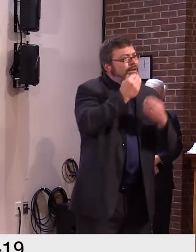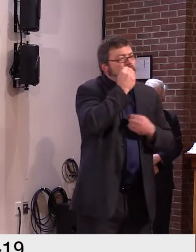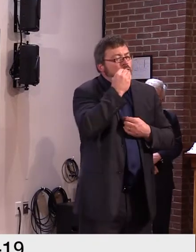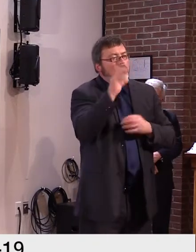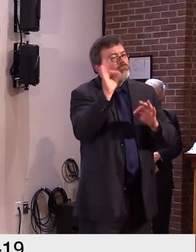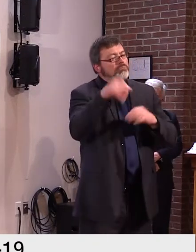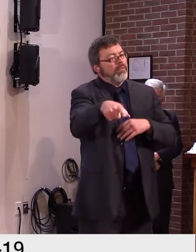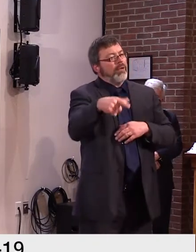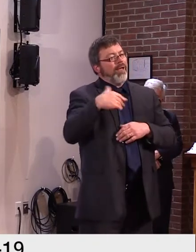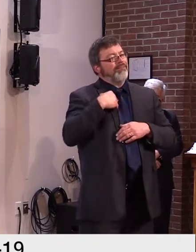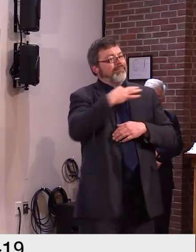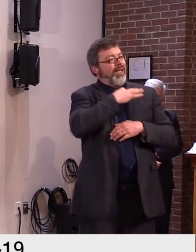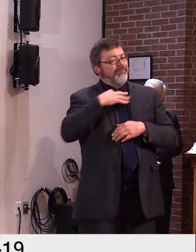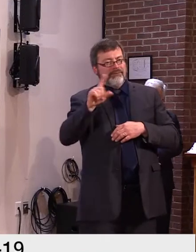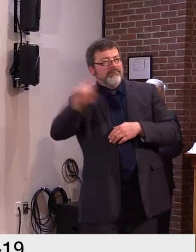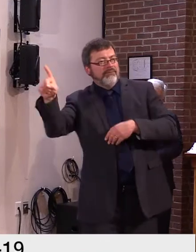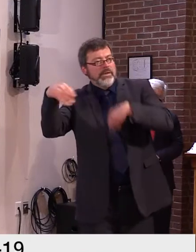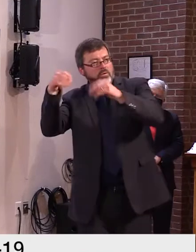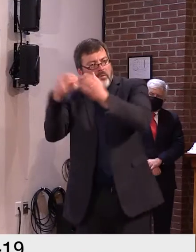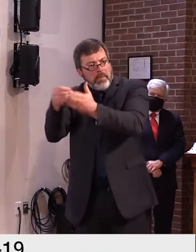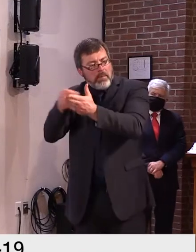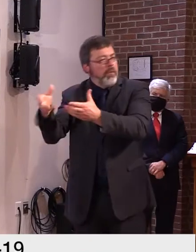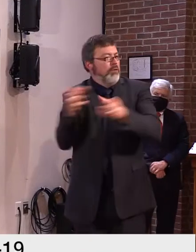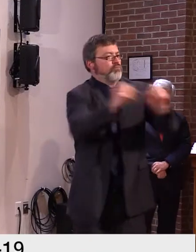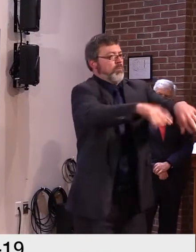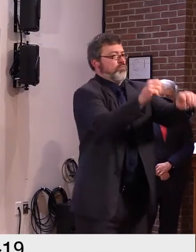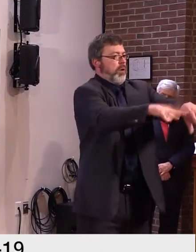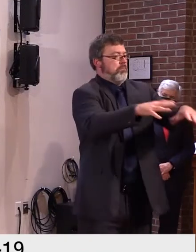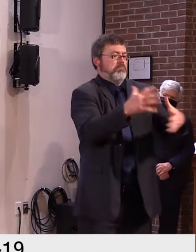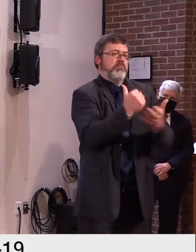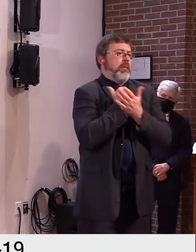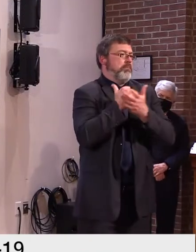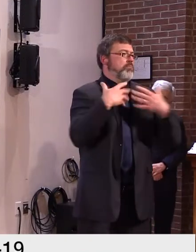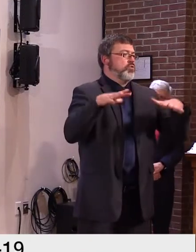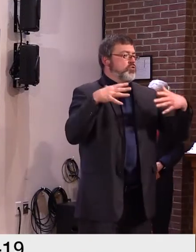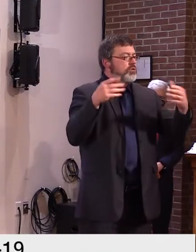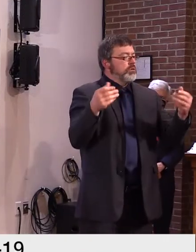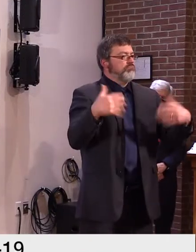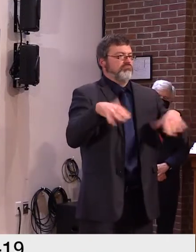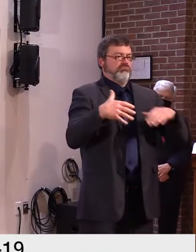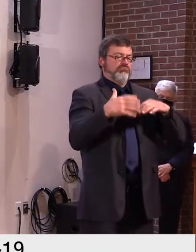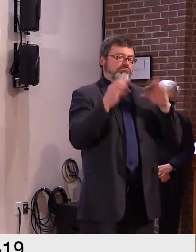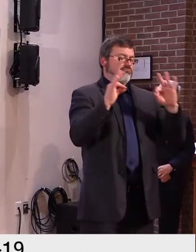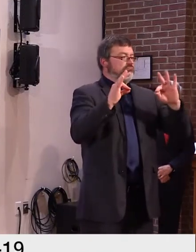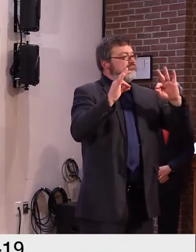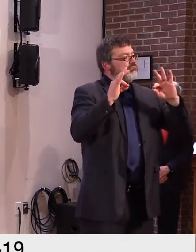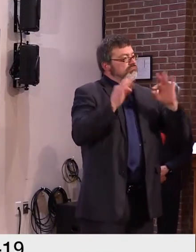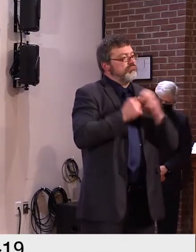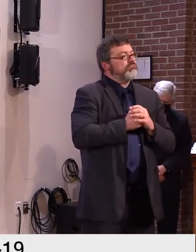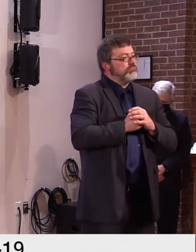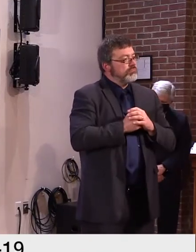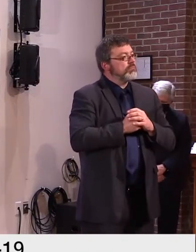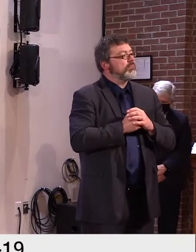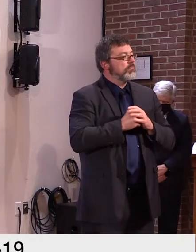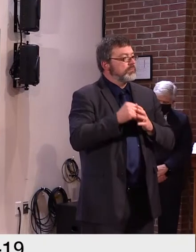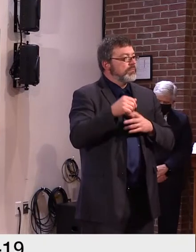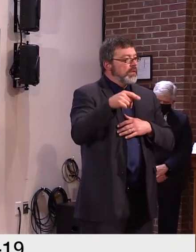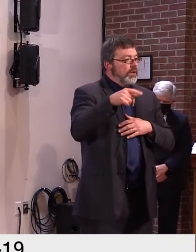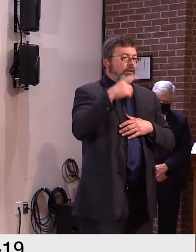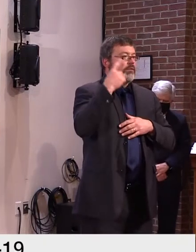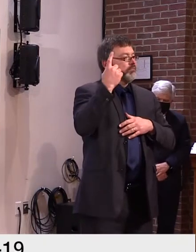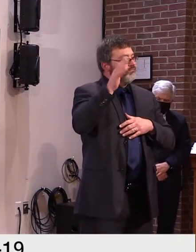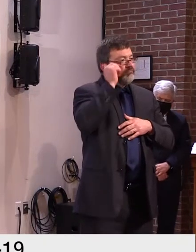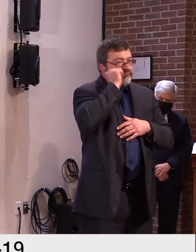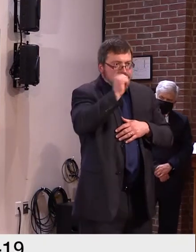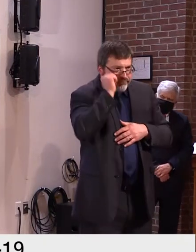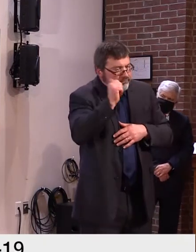Contactless thermometers and supplies of face masks have been delivered, plus a number of calling cards